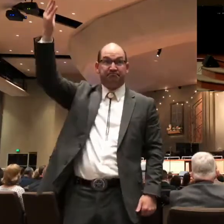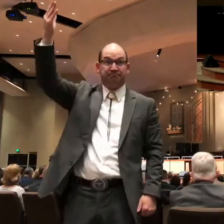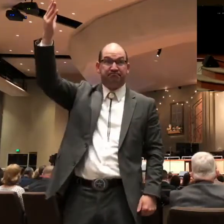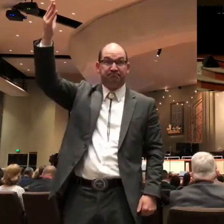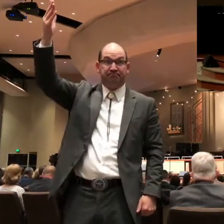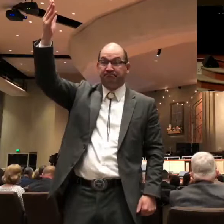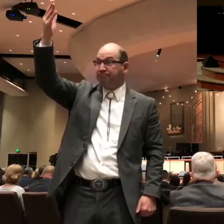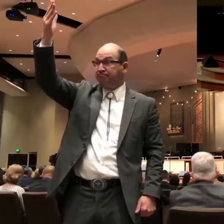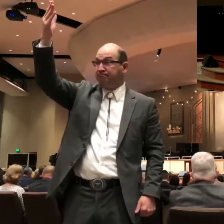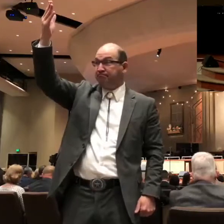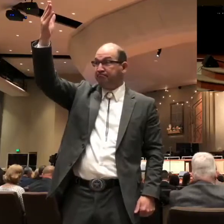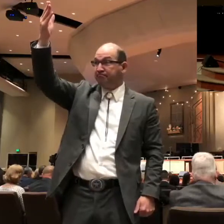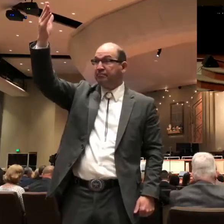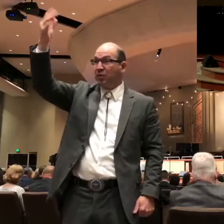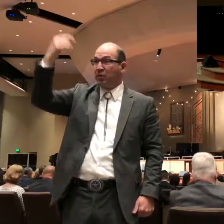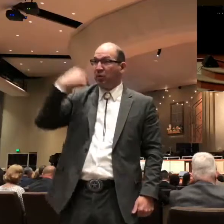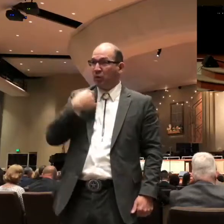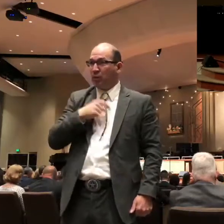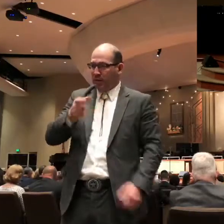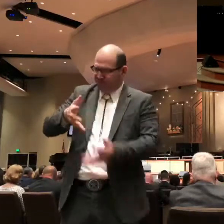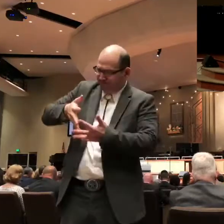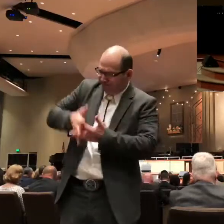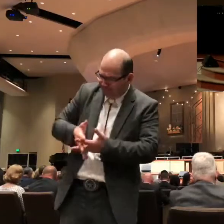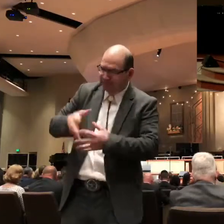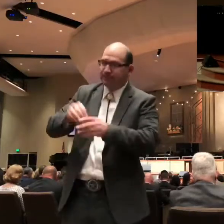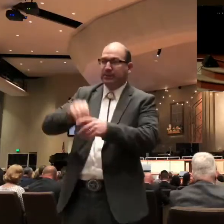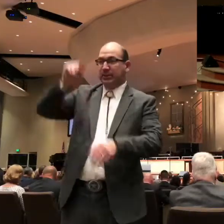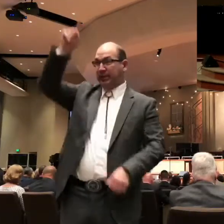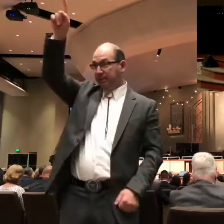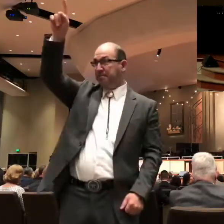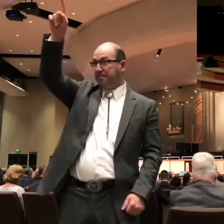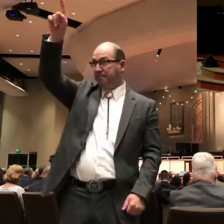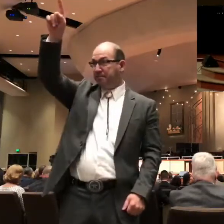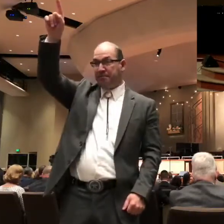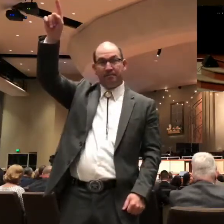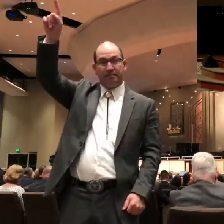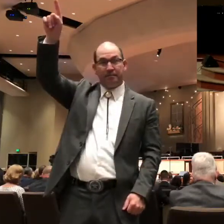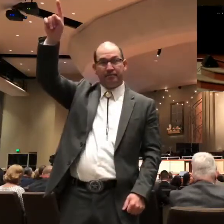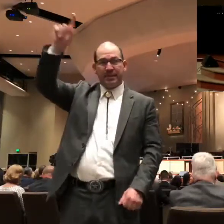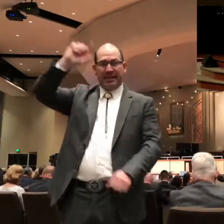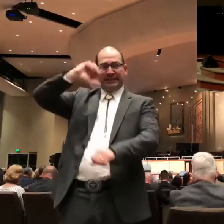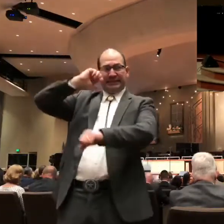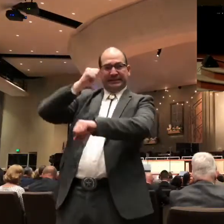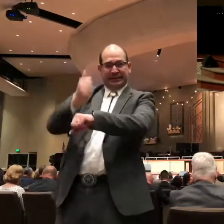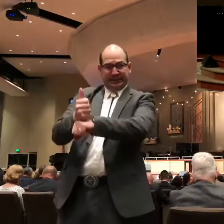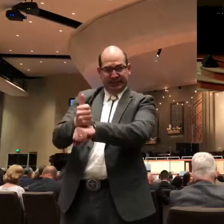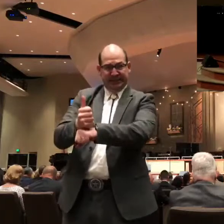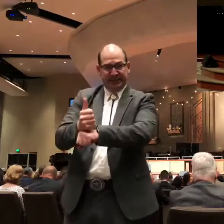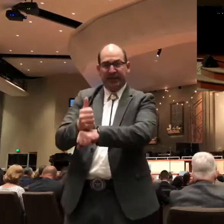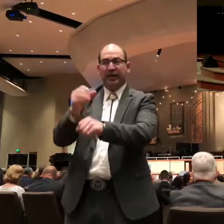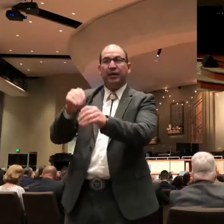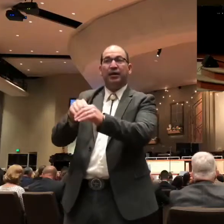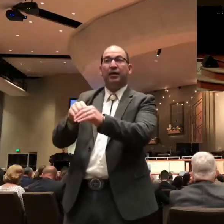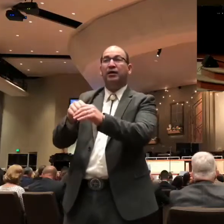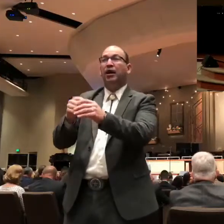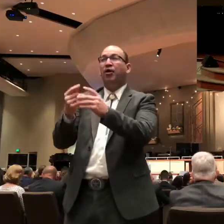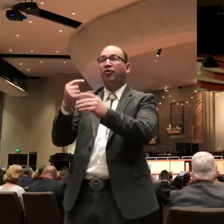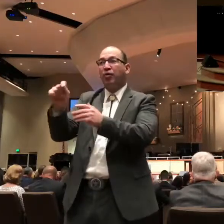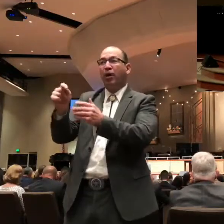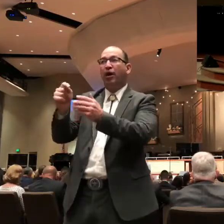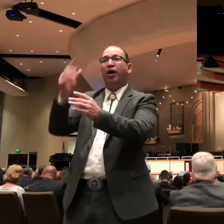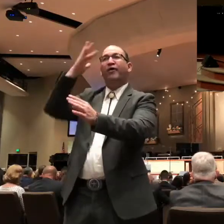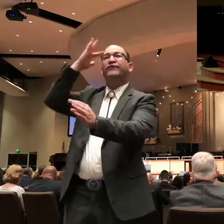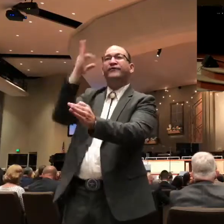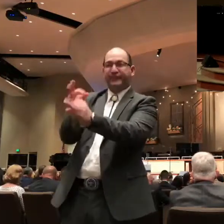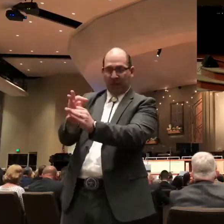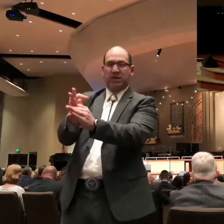Christ. We're to be rooted and built up in Him and established in what? The?